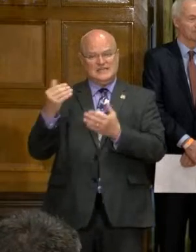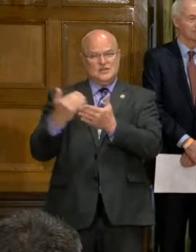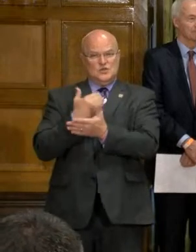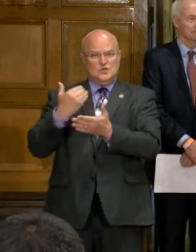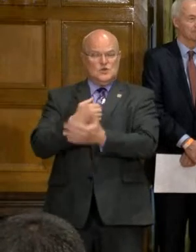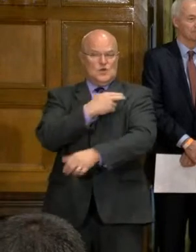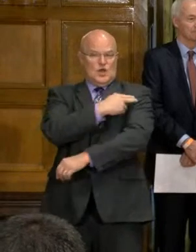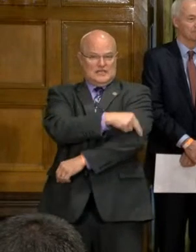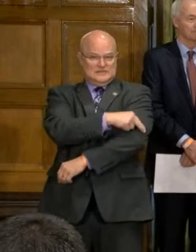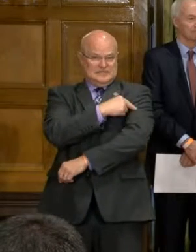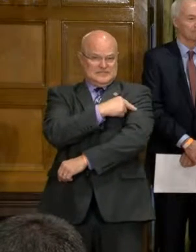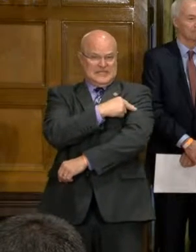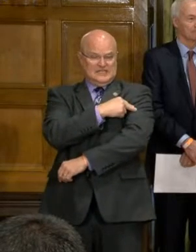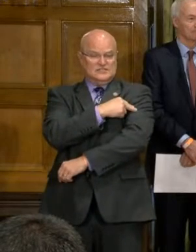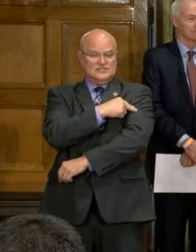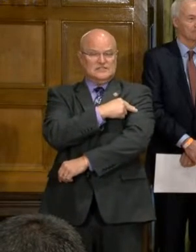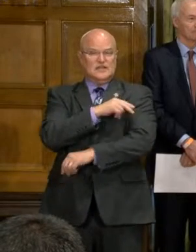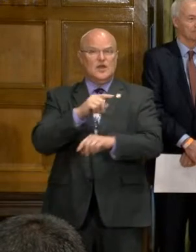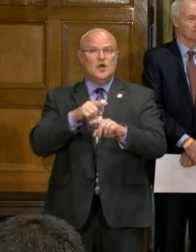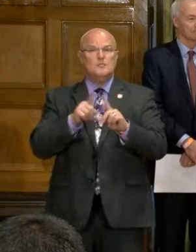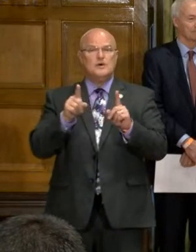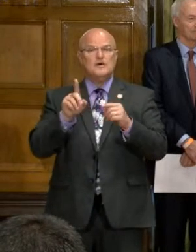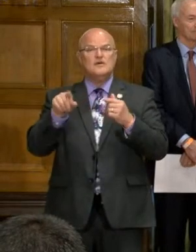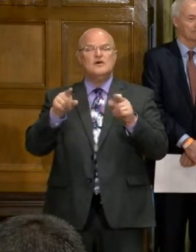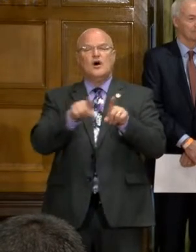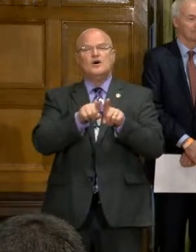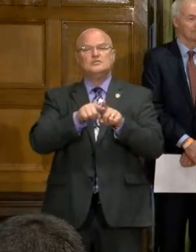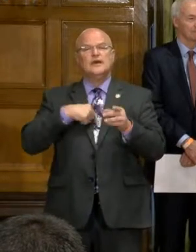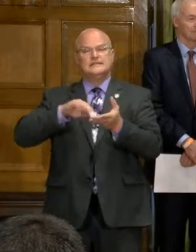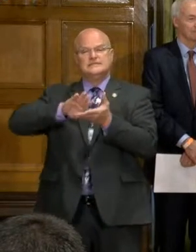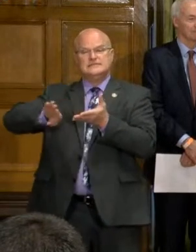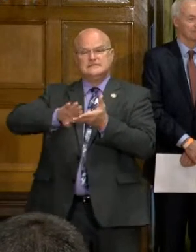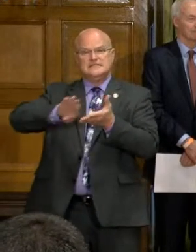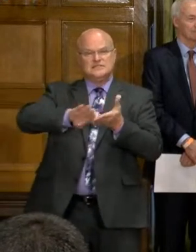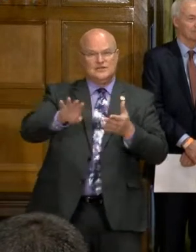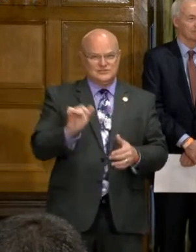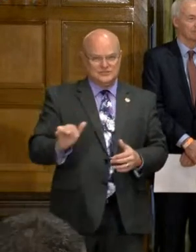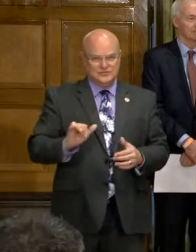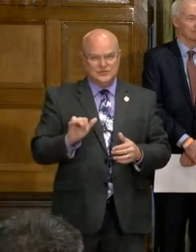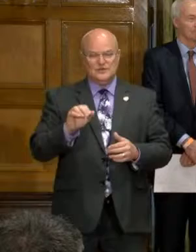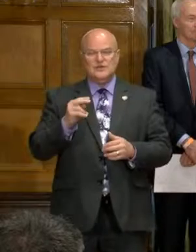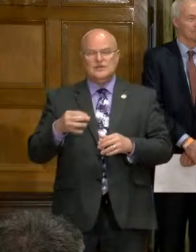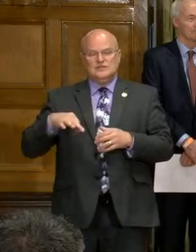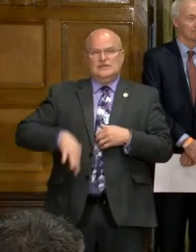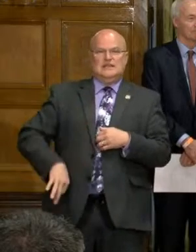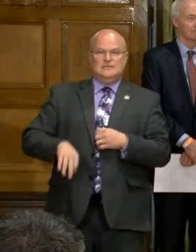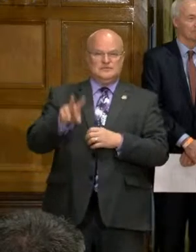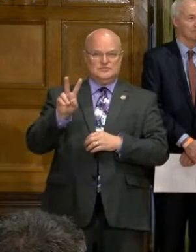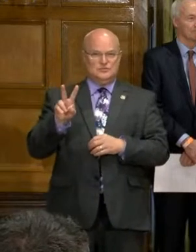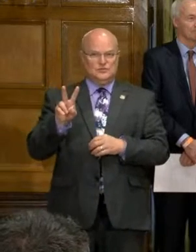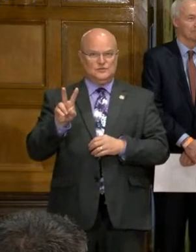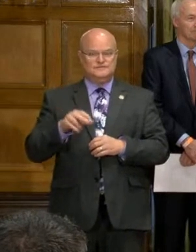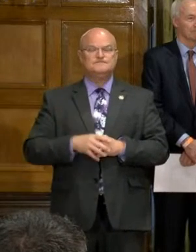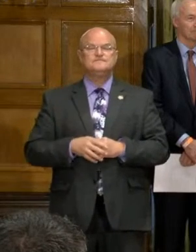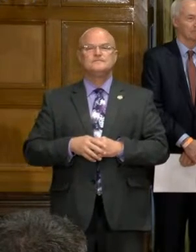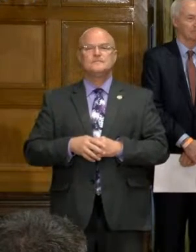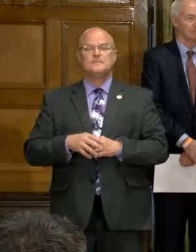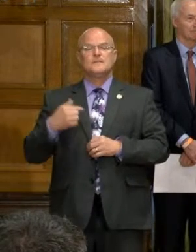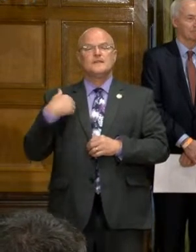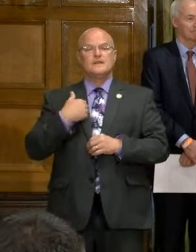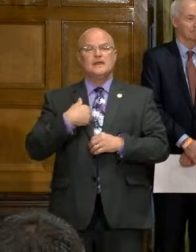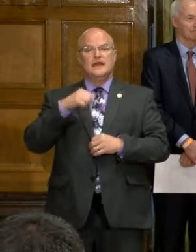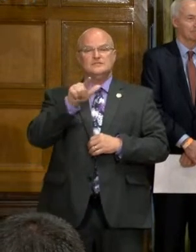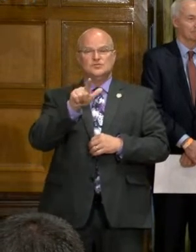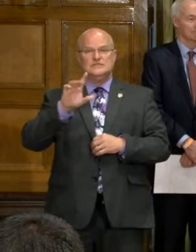new hospitalizations, but then of course we've had discharges as well. So the net gain has been 2. We